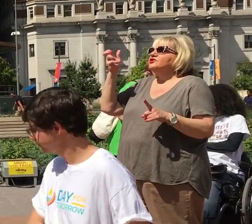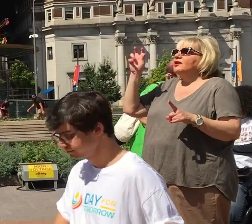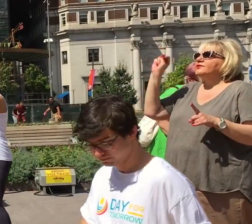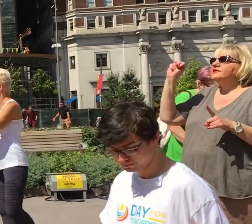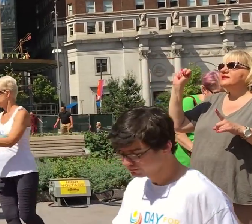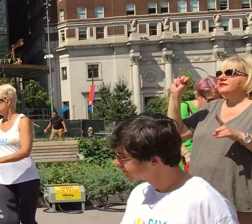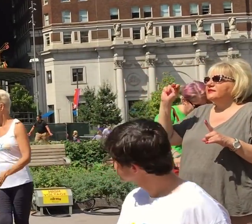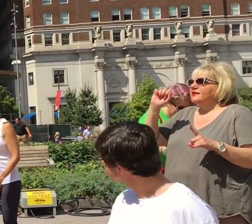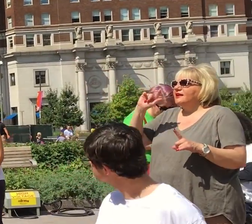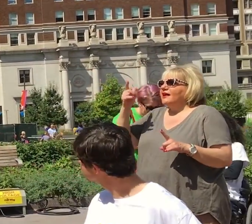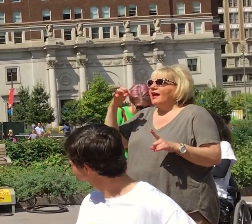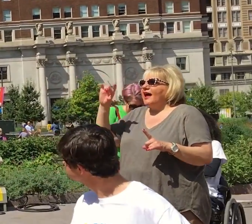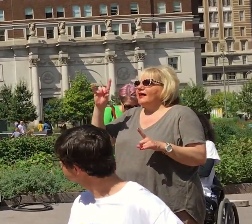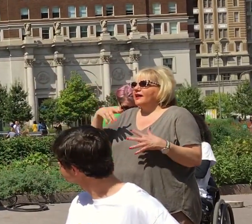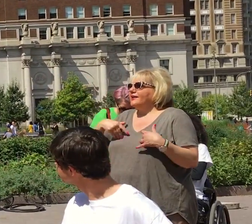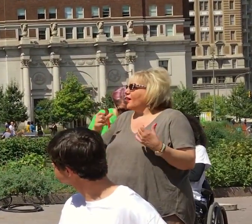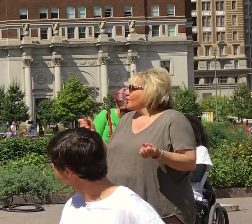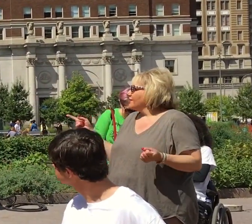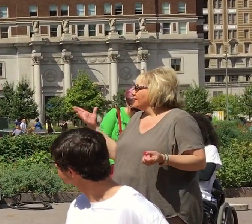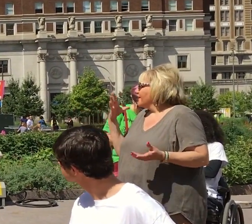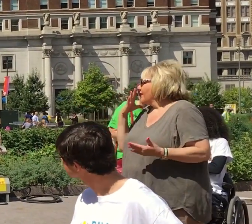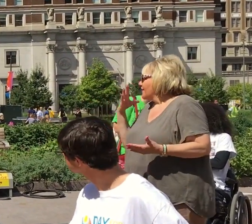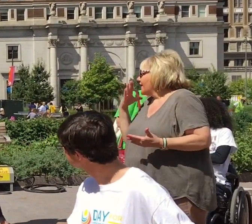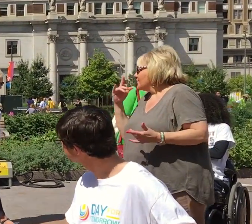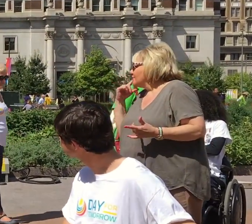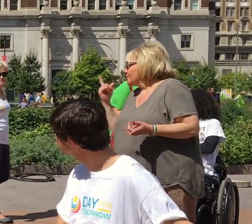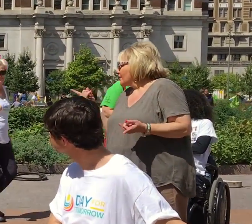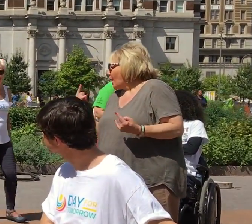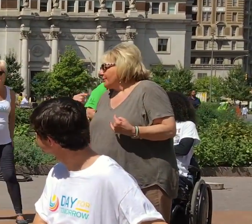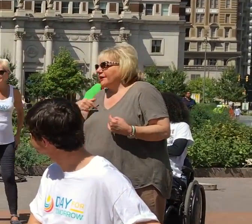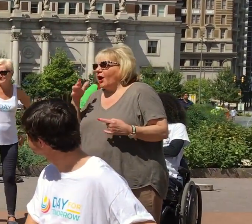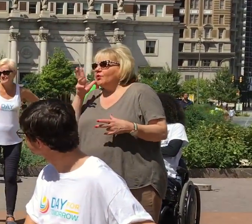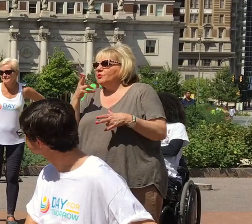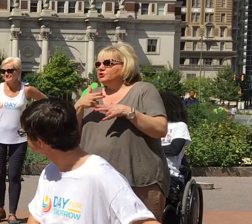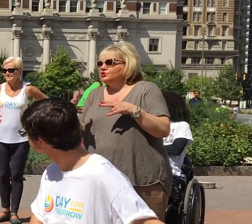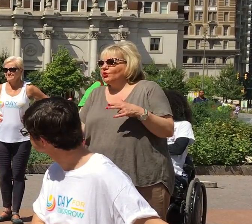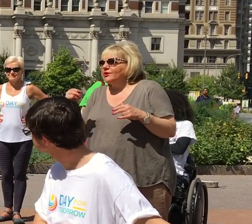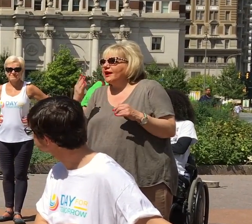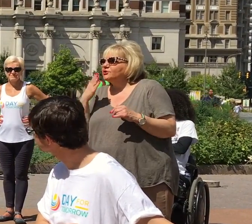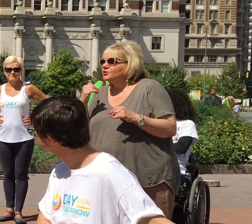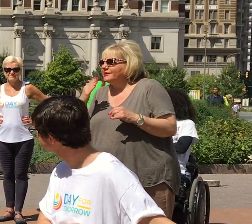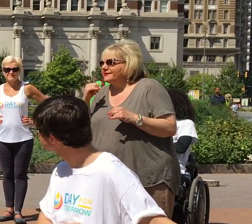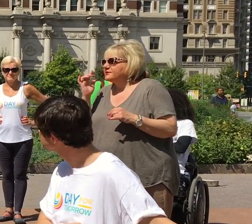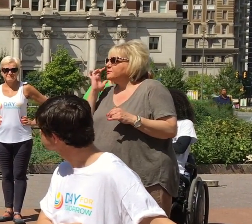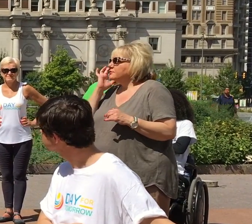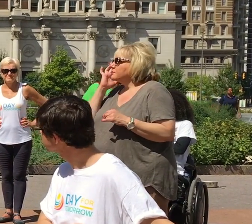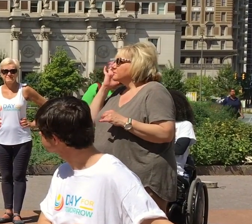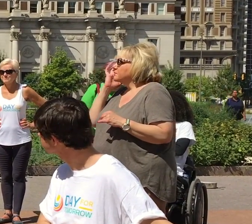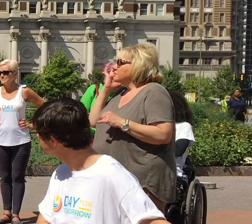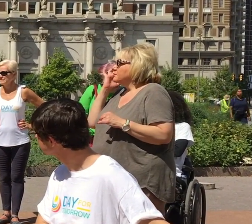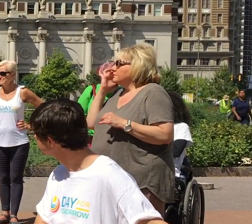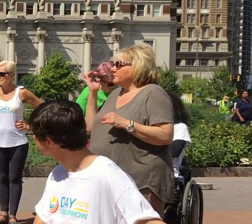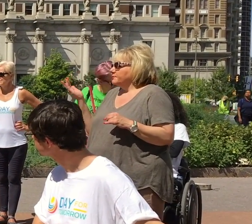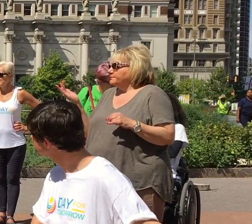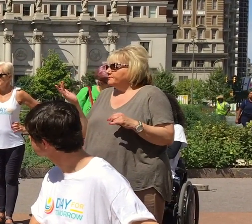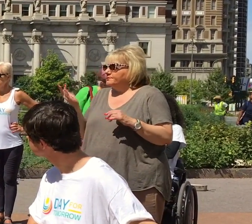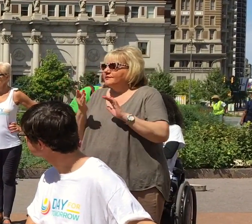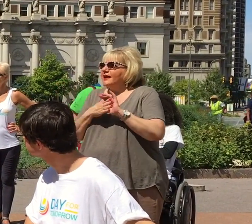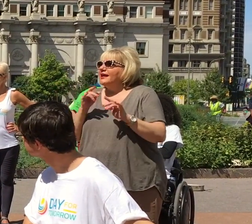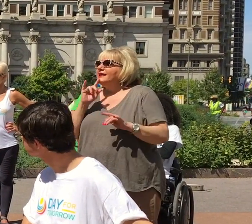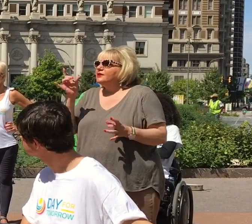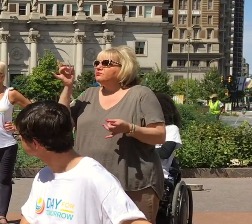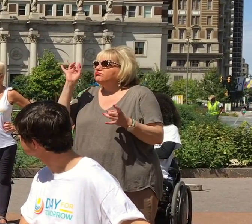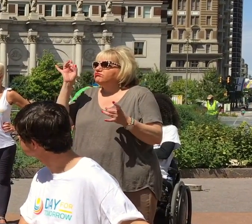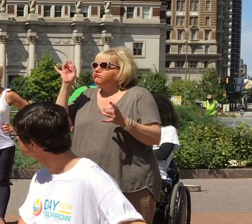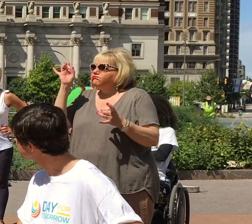words. Hi everyone, thanks so much for being here. I'll make this short and sweet. I think that you've heard already that this is really a cry